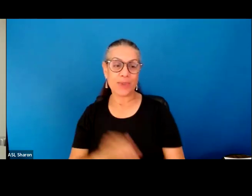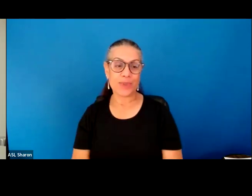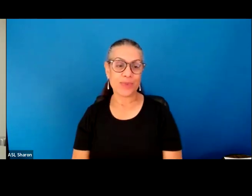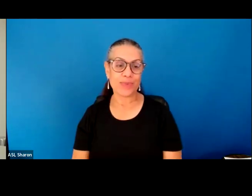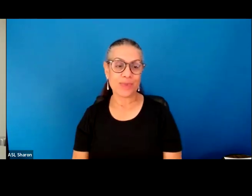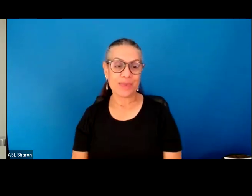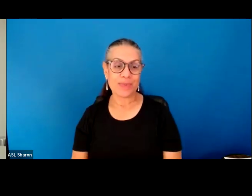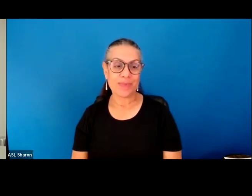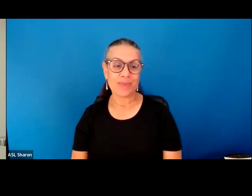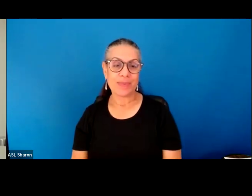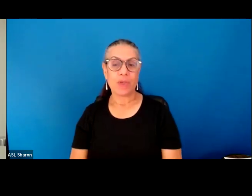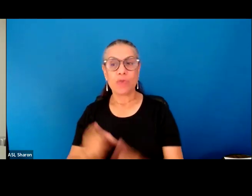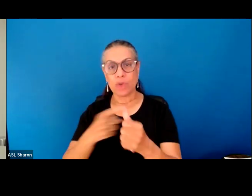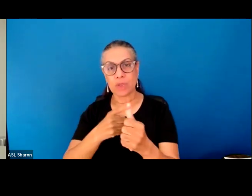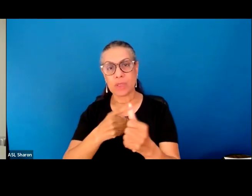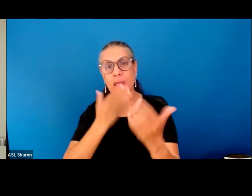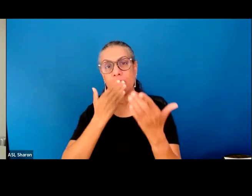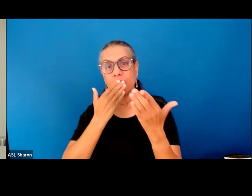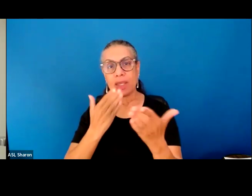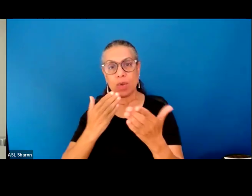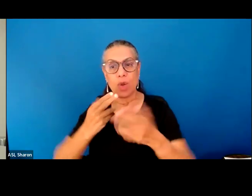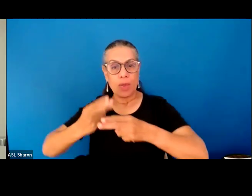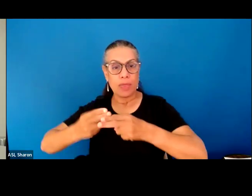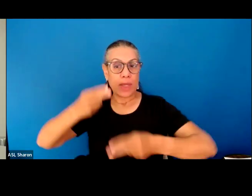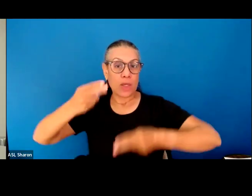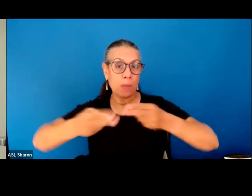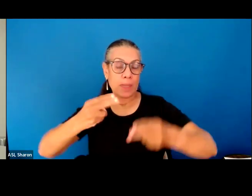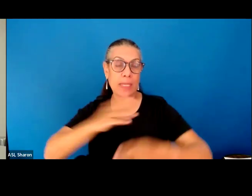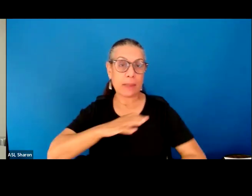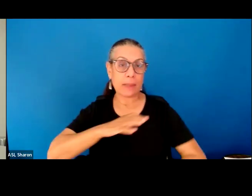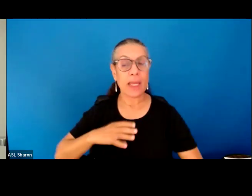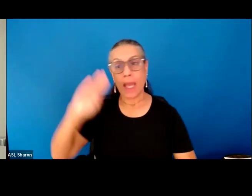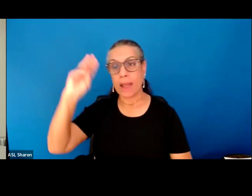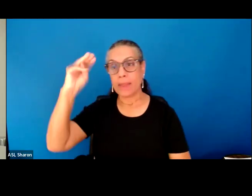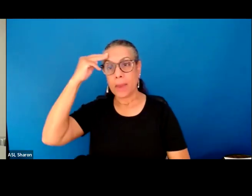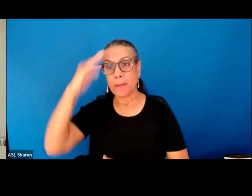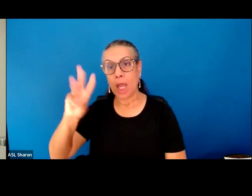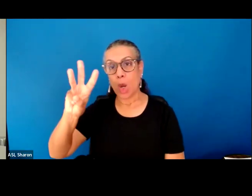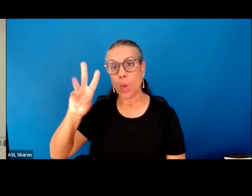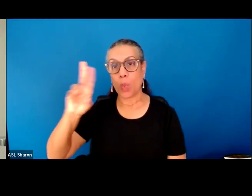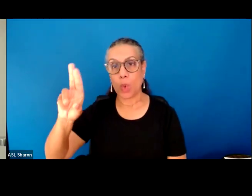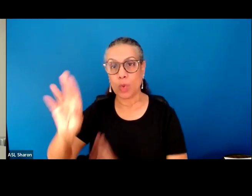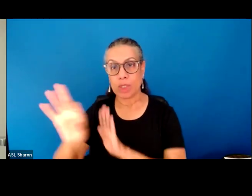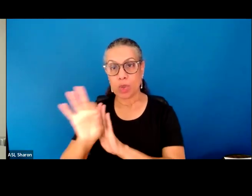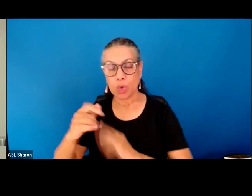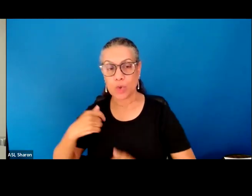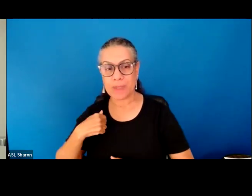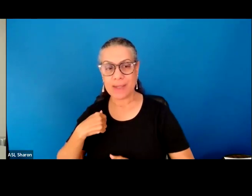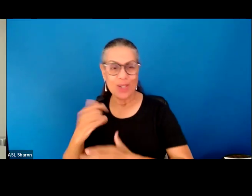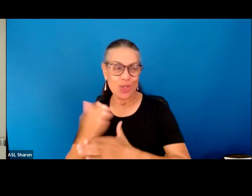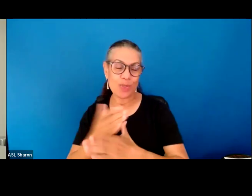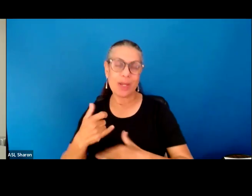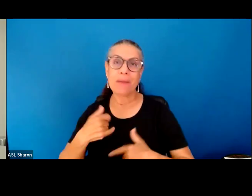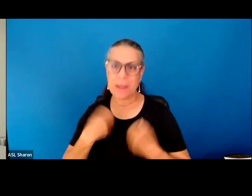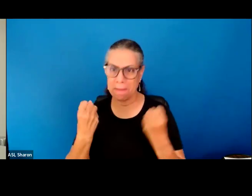I first want to thank the school committee nominating panel and Mayor Wu for the appointment. As you shared there, I have worn